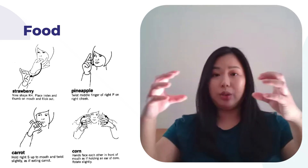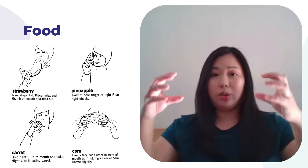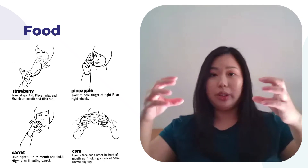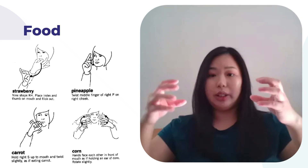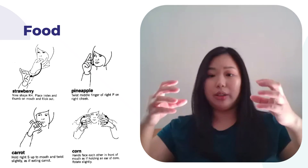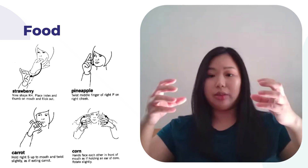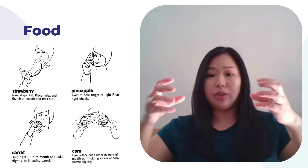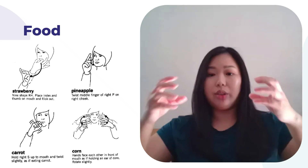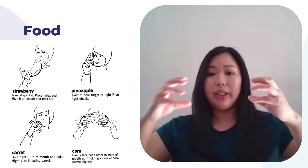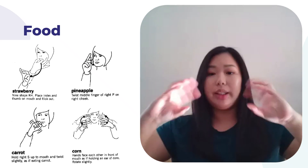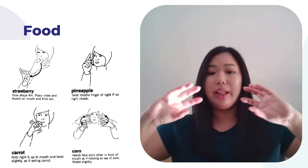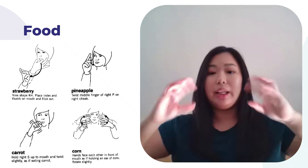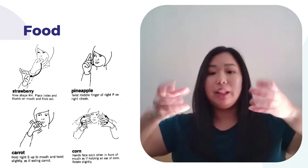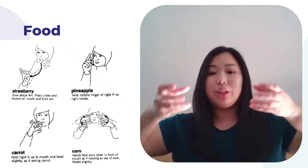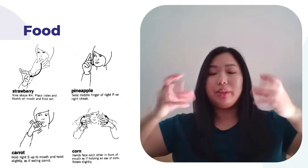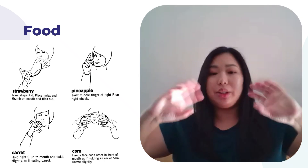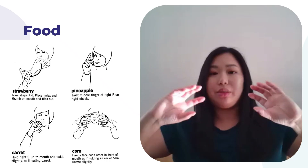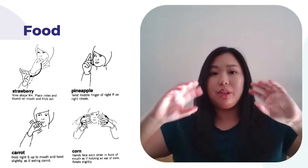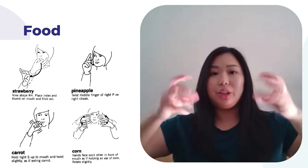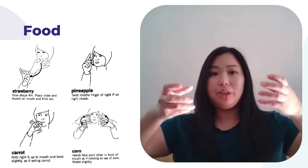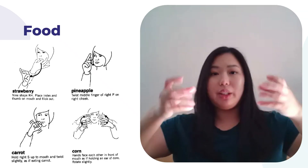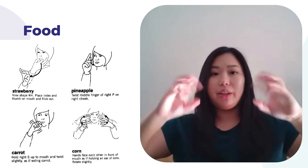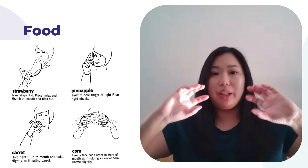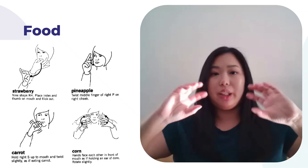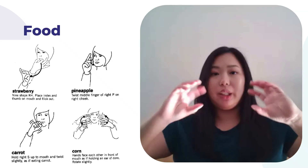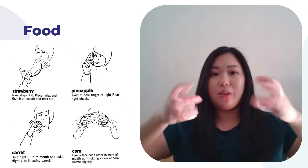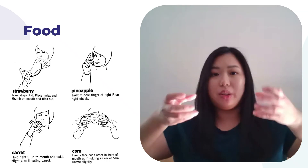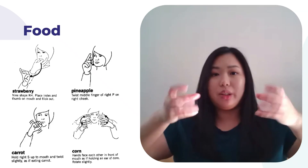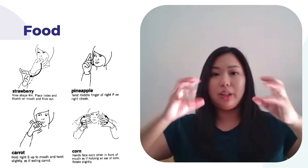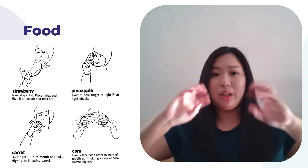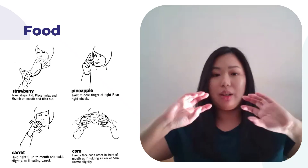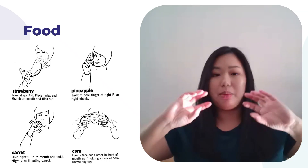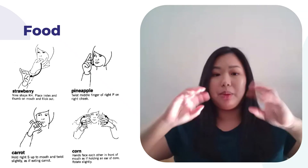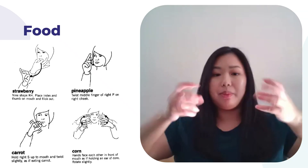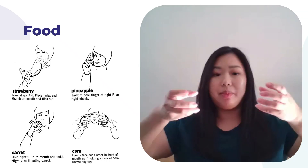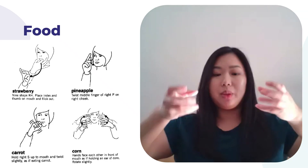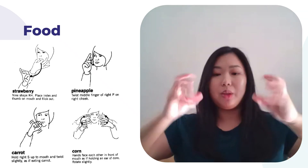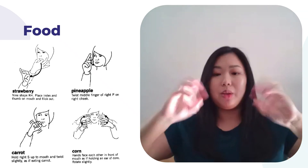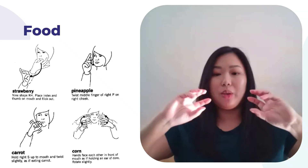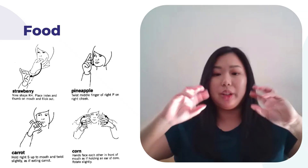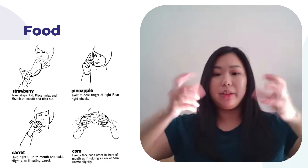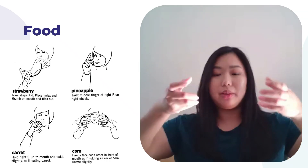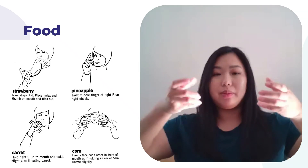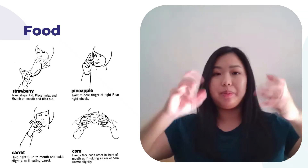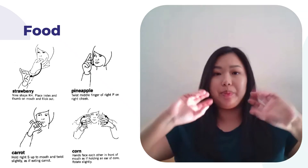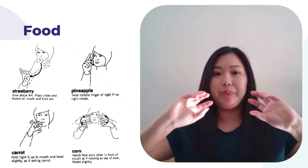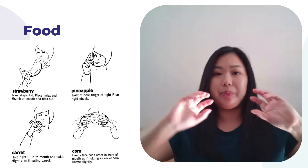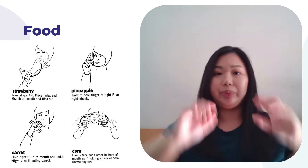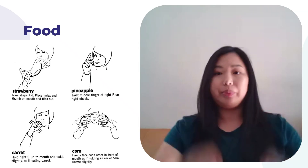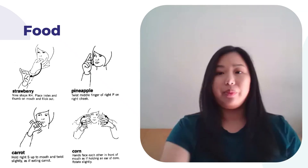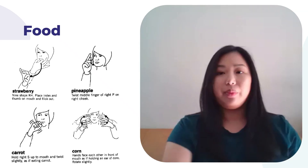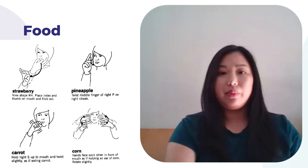Corn. Hold the ear of corn and twist towards you like you're eating corn on the cob. Corn.